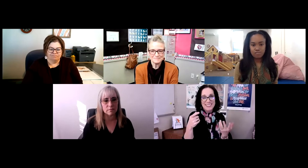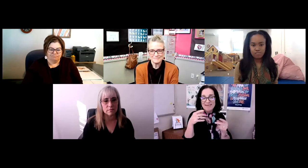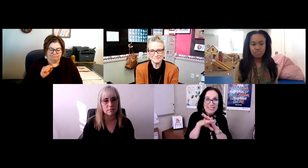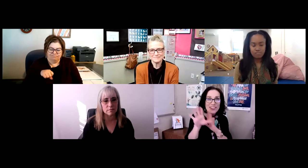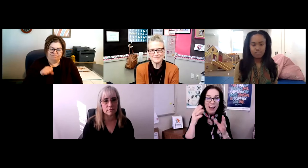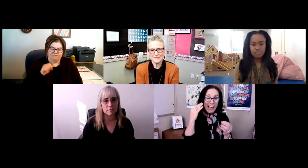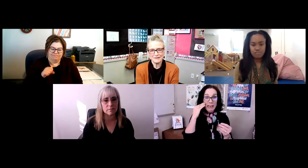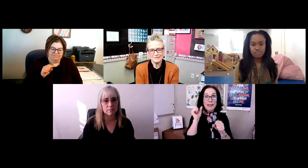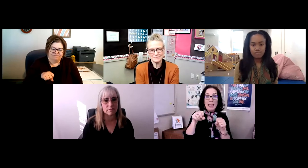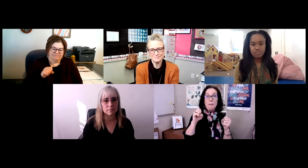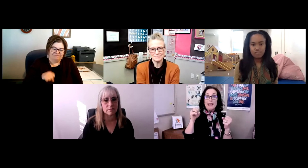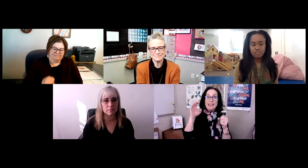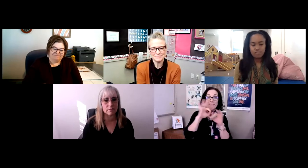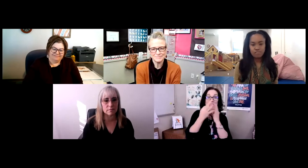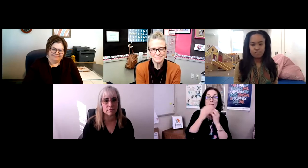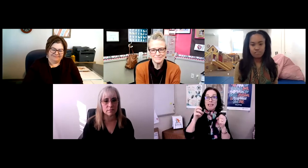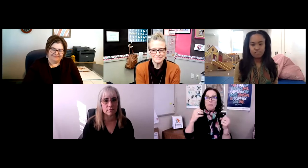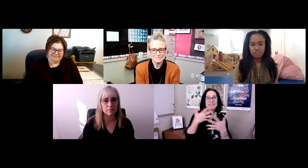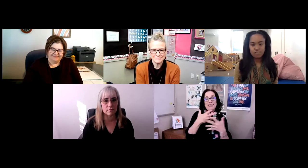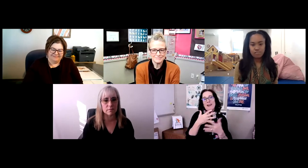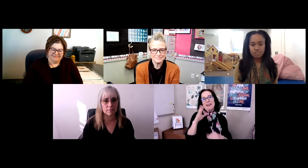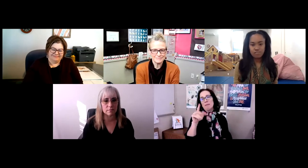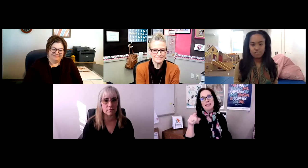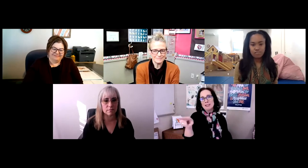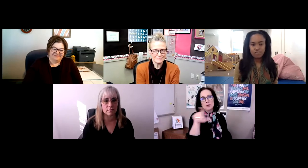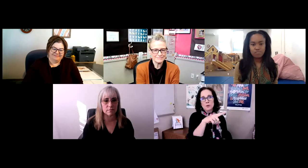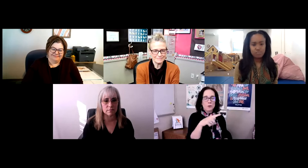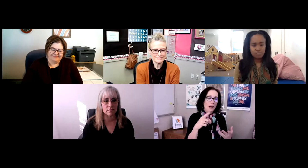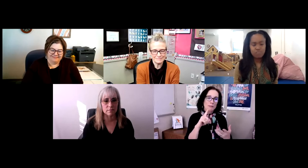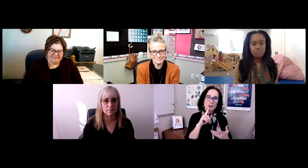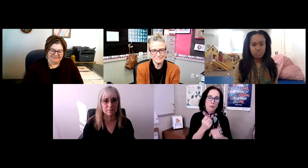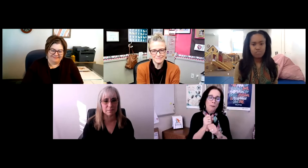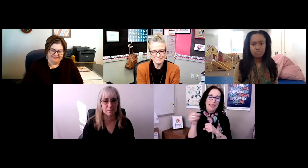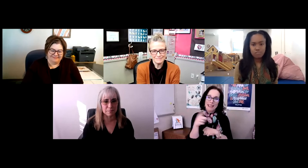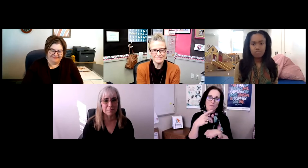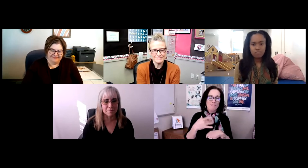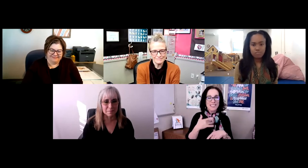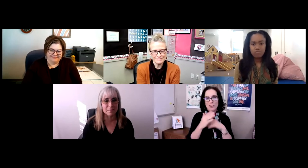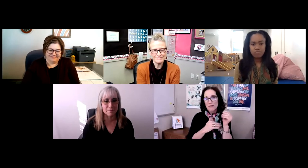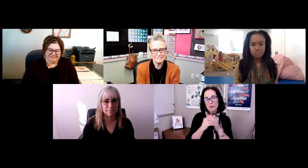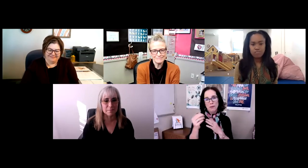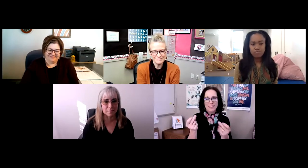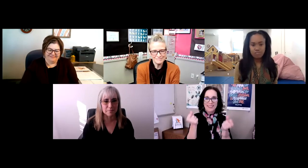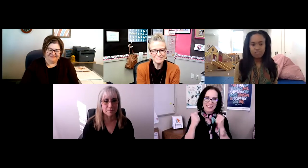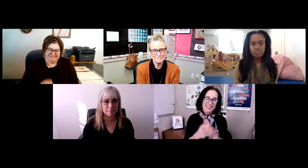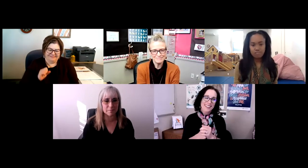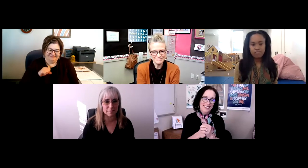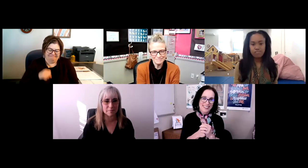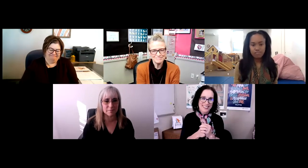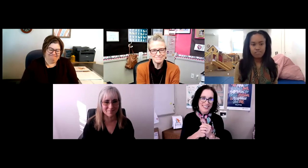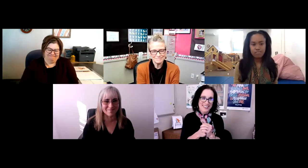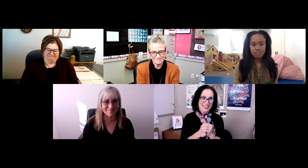all. You know, I know that it can be, sometimes it can be scary for the families, but I'm sure that you guys make them feel